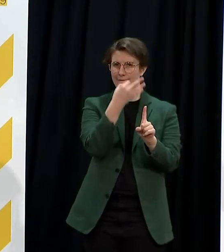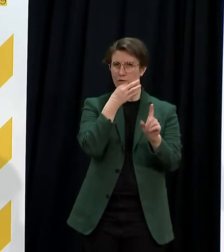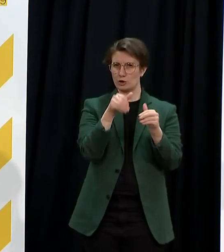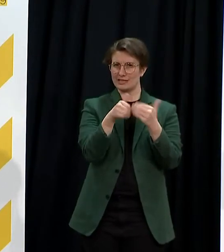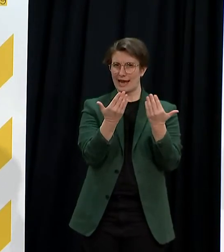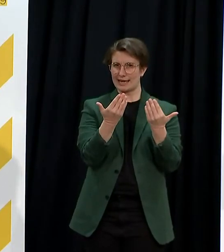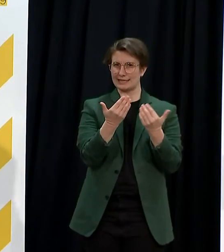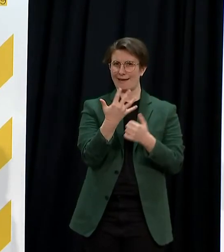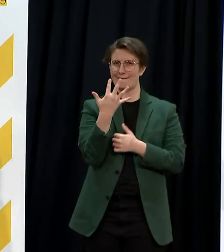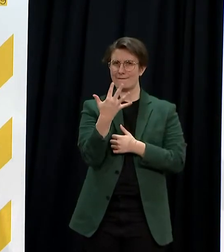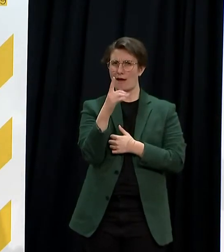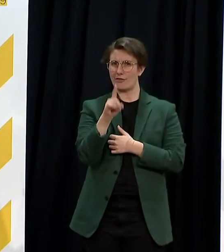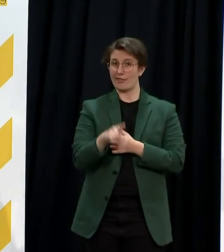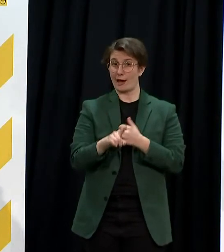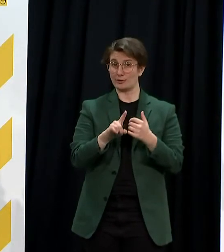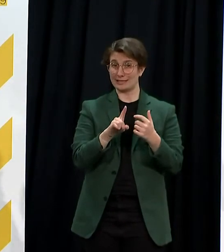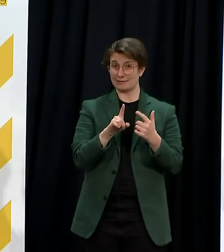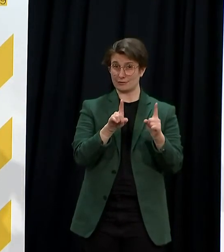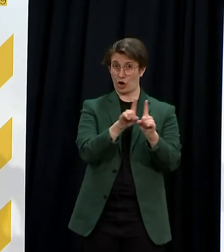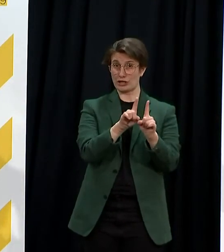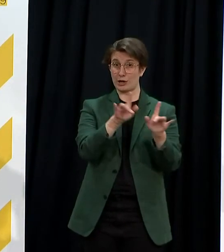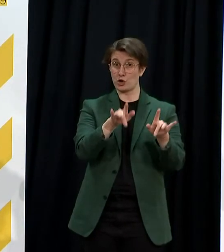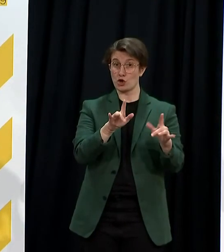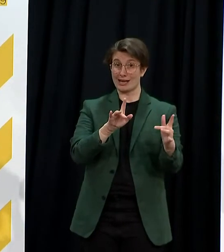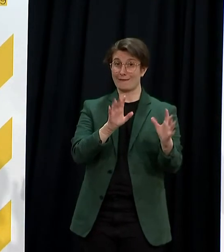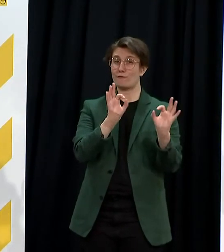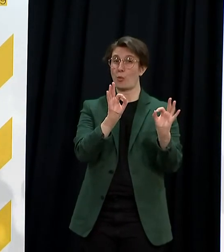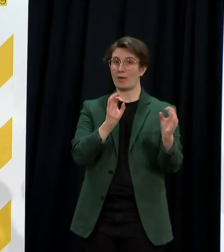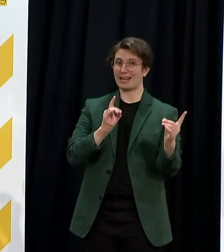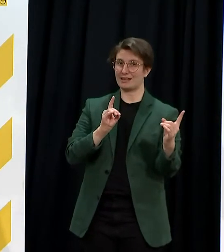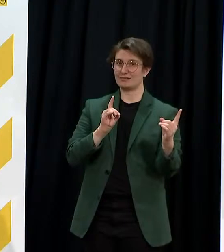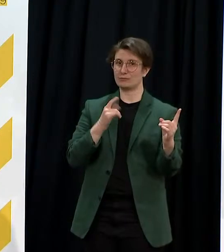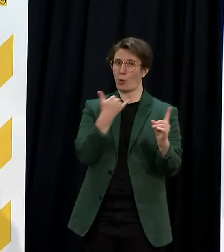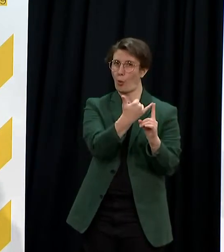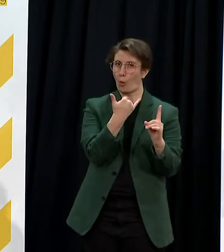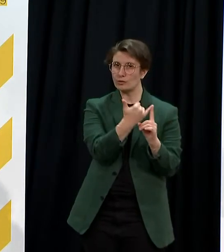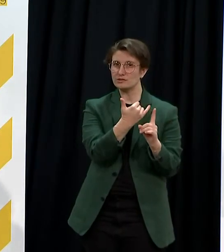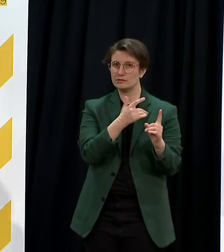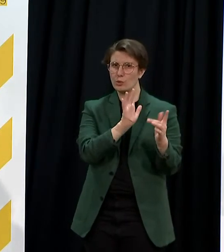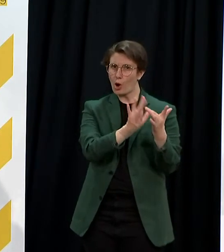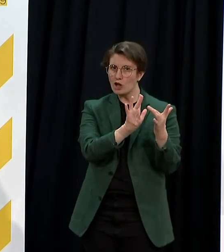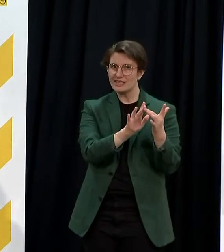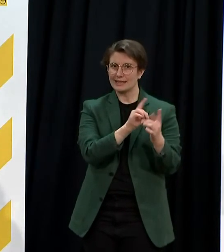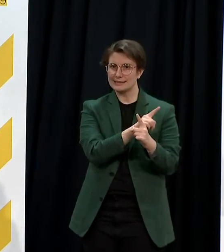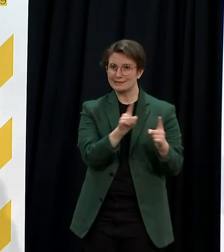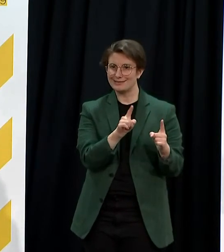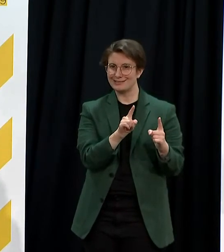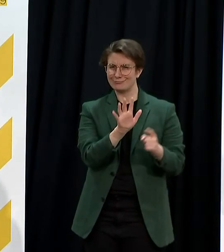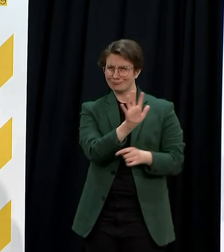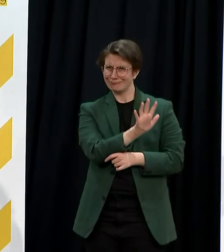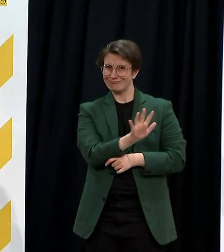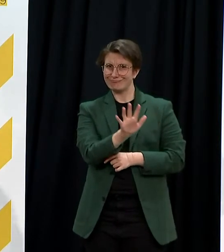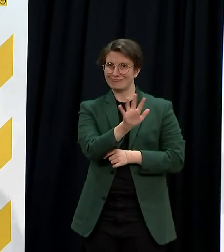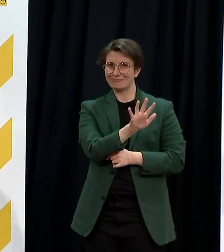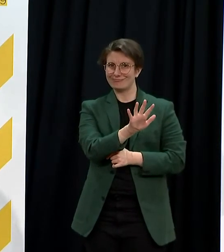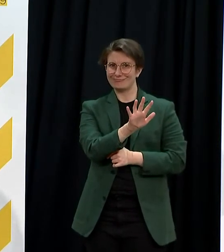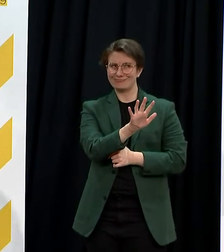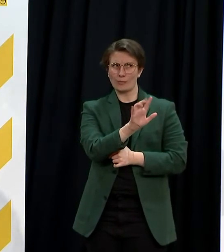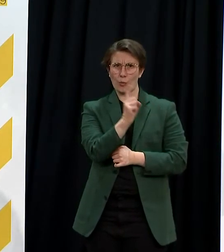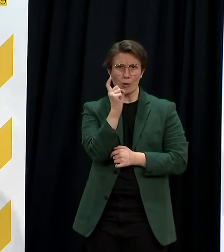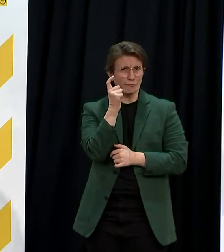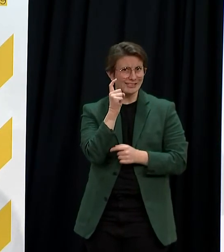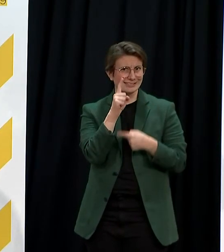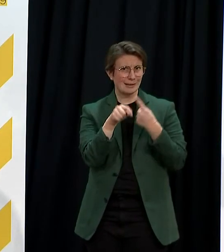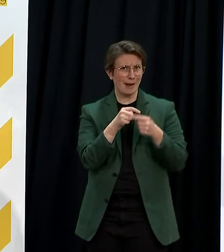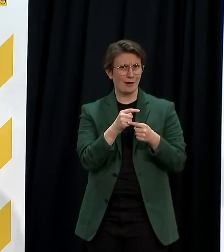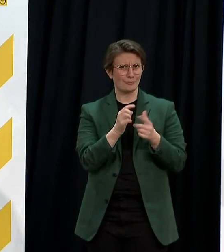contacts. Oh, that's... Of the 38,000. Is there a concern or a big question mark over that, or they just sort of like the stragglers